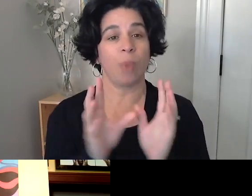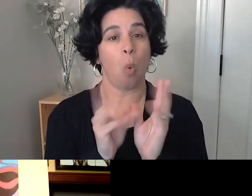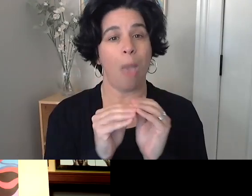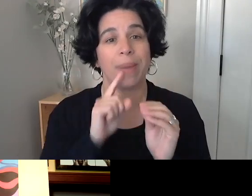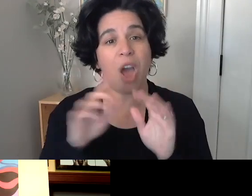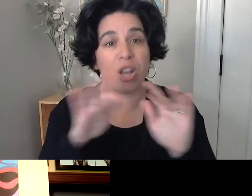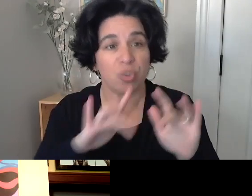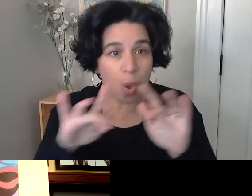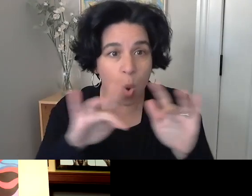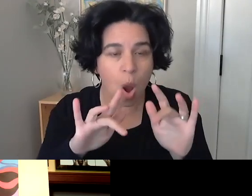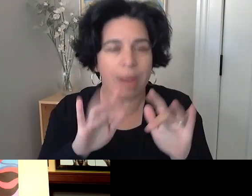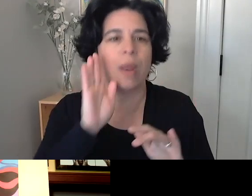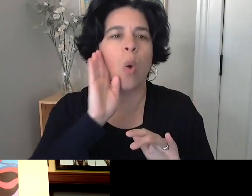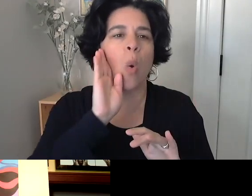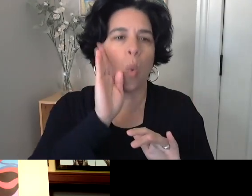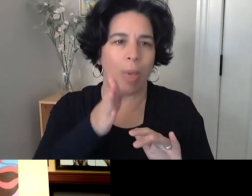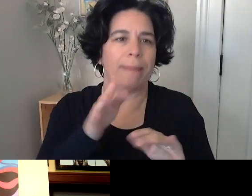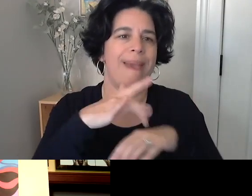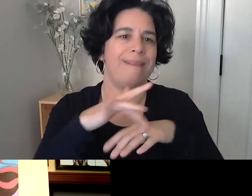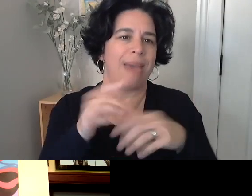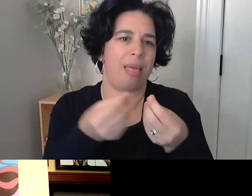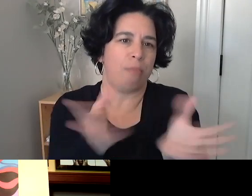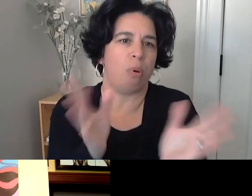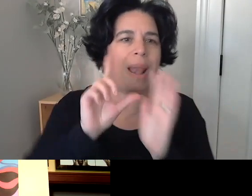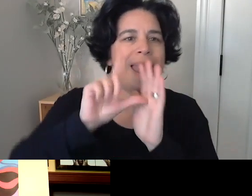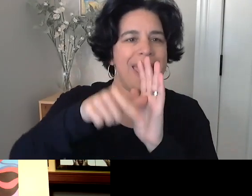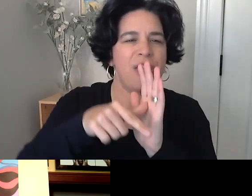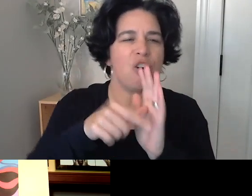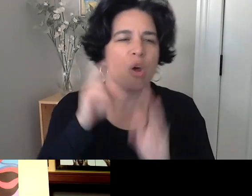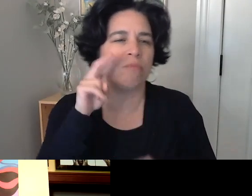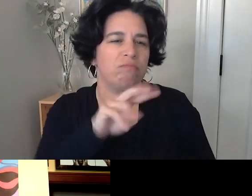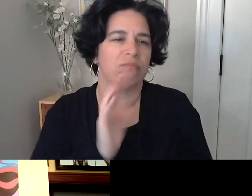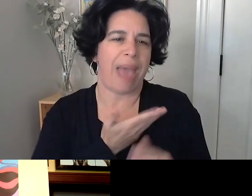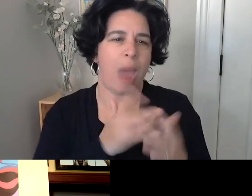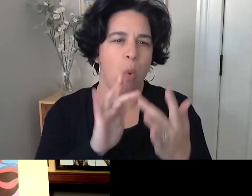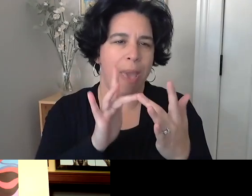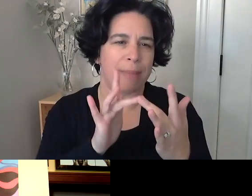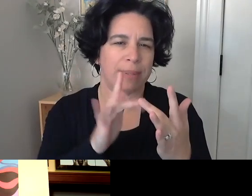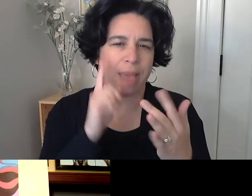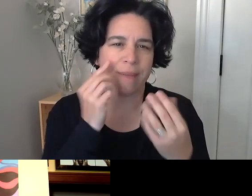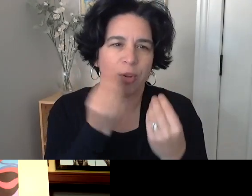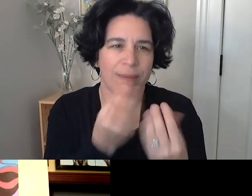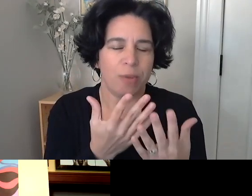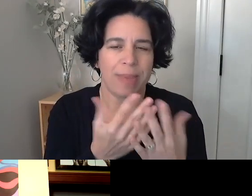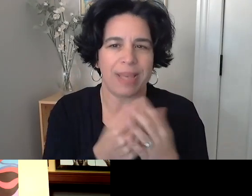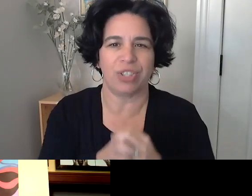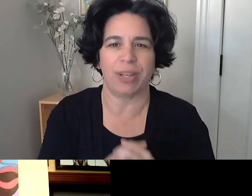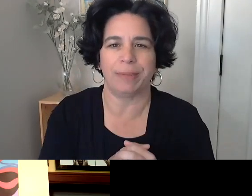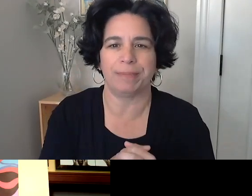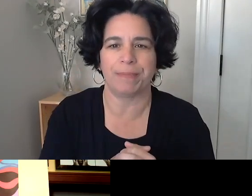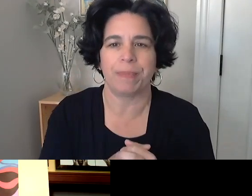We will make every effort to address all of your comments. This webinar is being recorded and will be available later on for your viewing